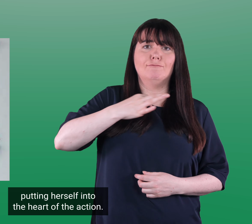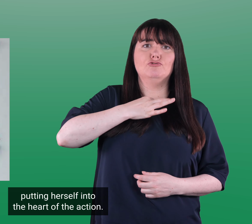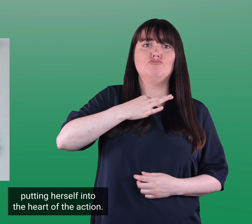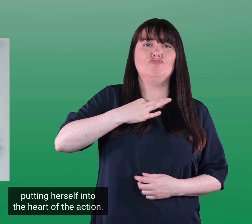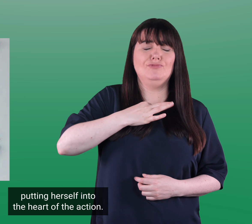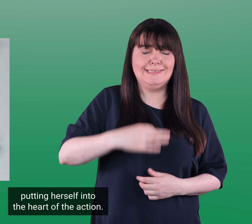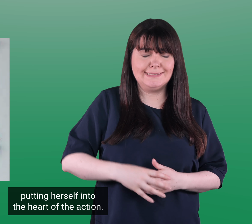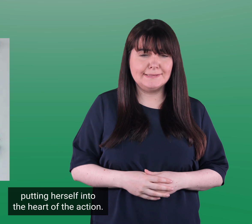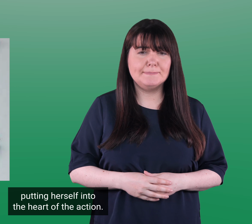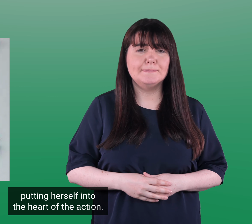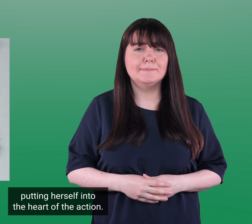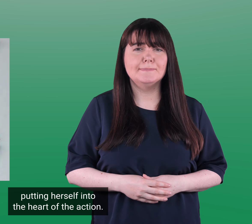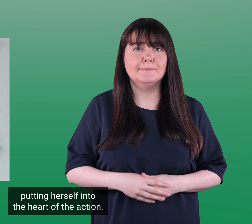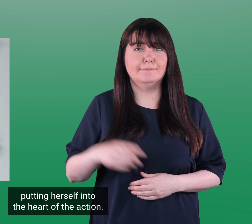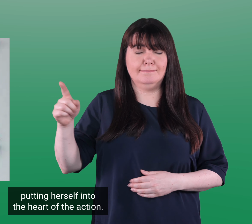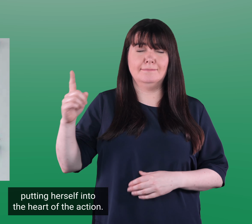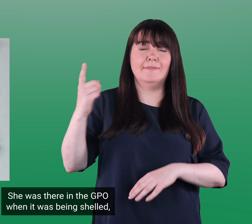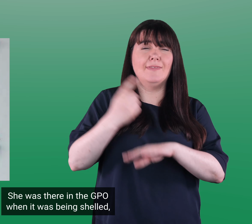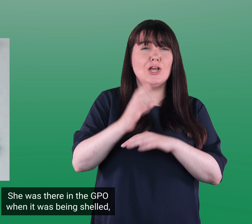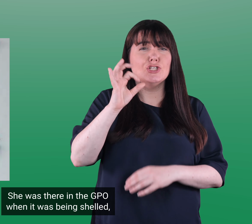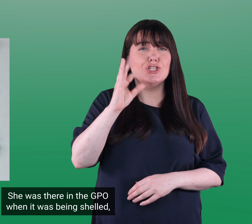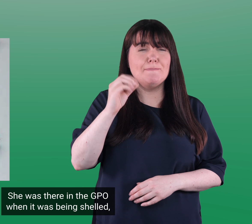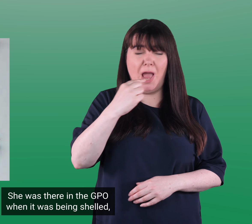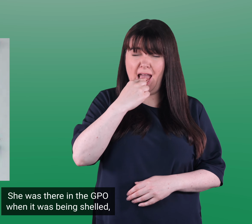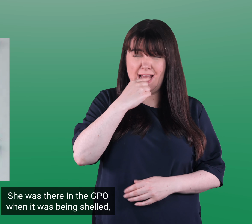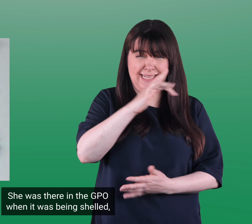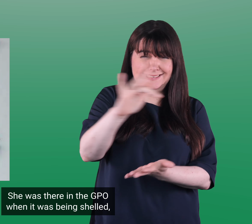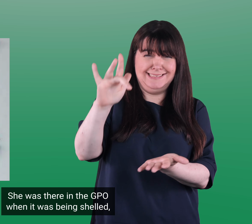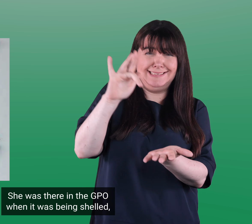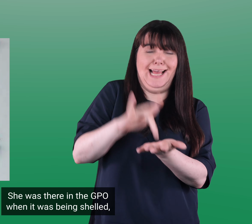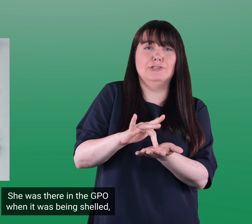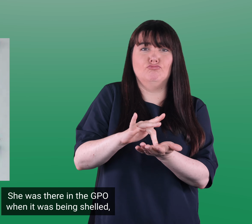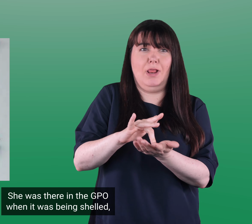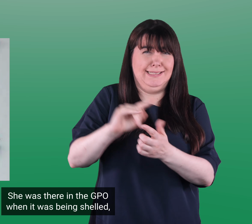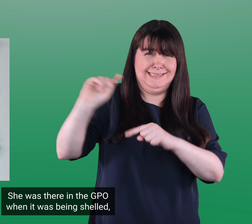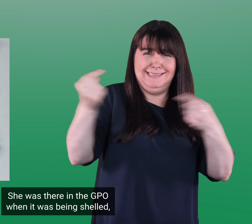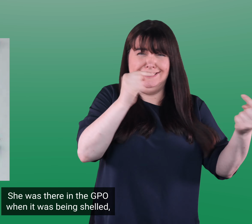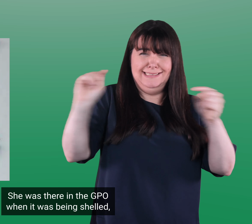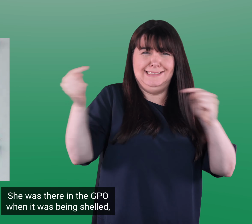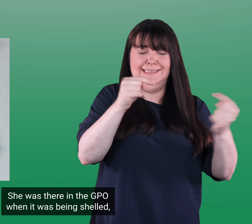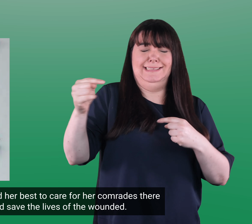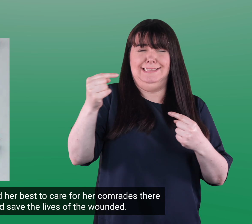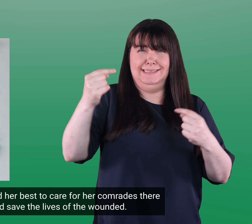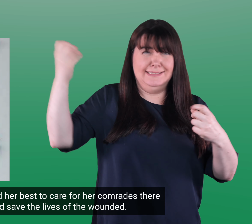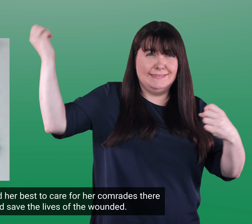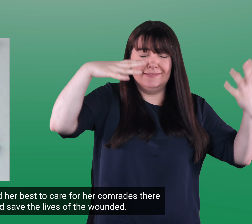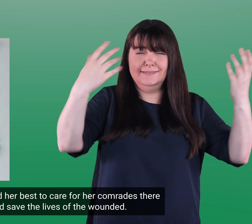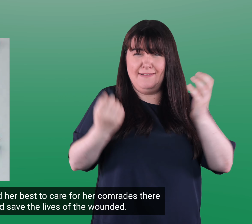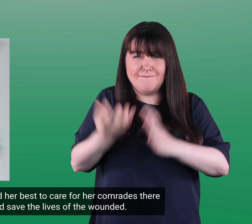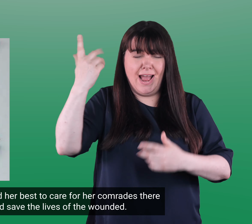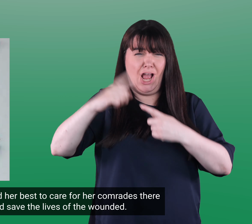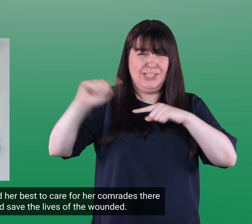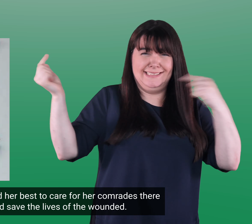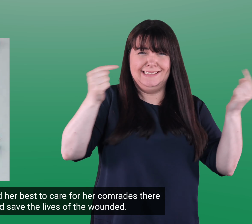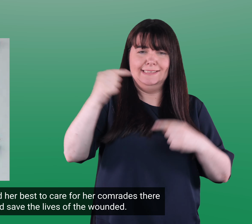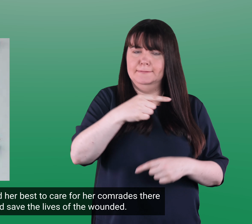heart of the action. She was there in the GPO when it was being shelled, and she did her best to care for her